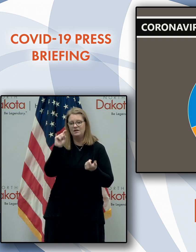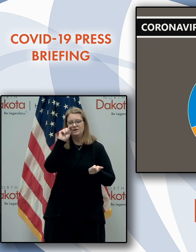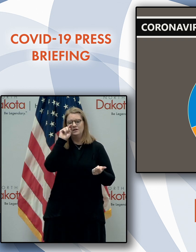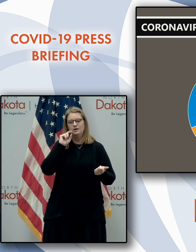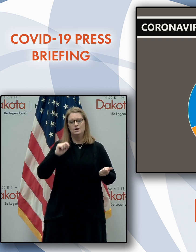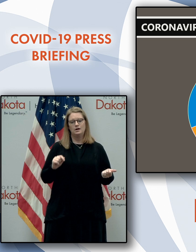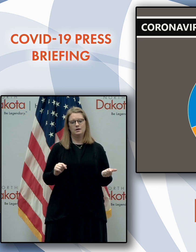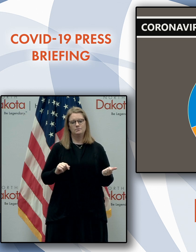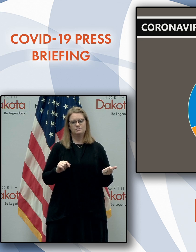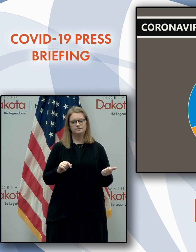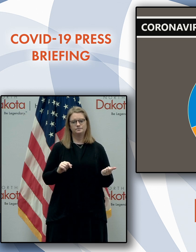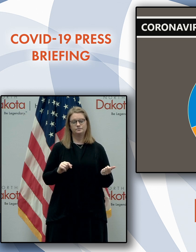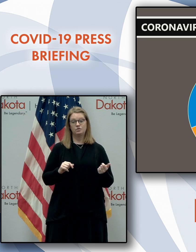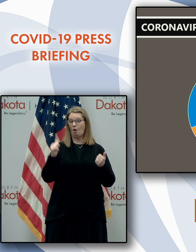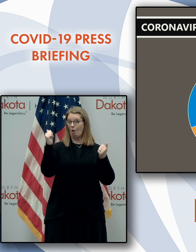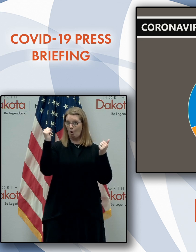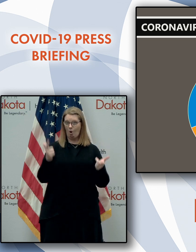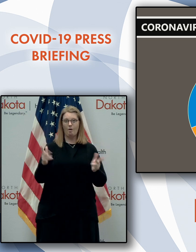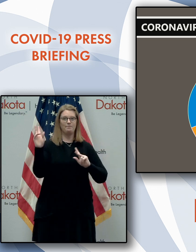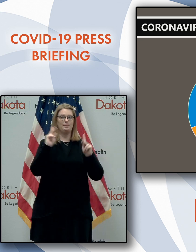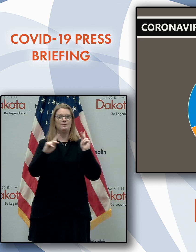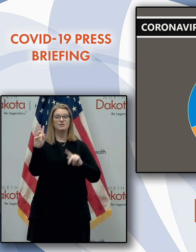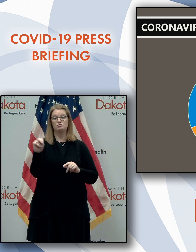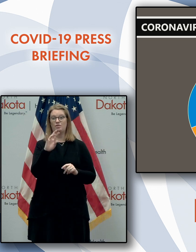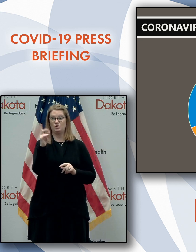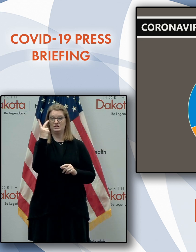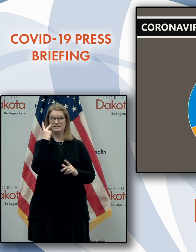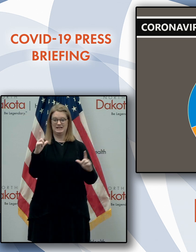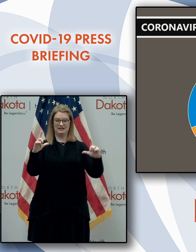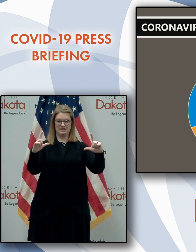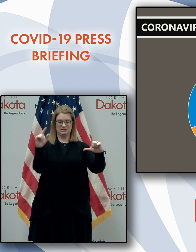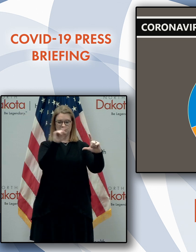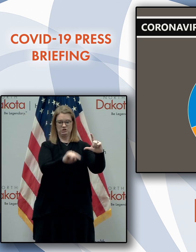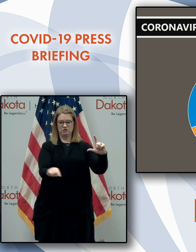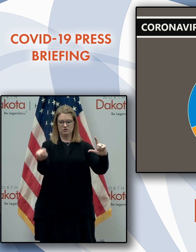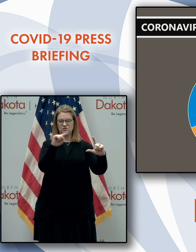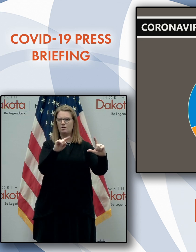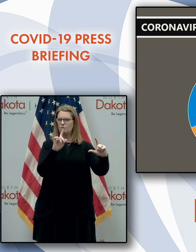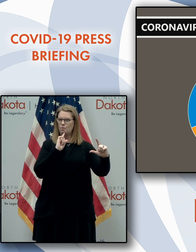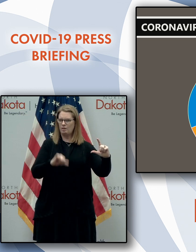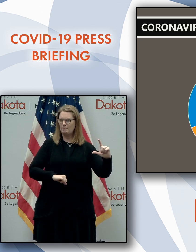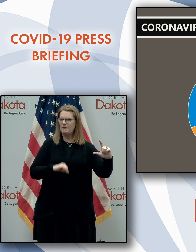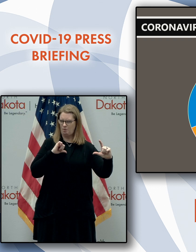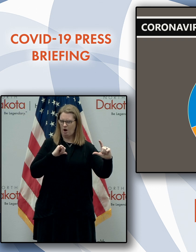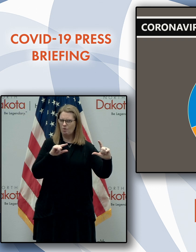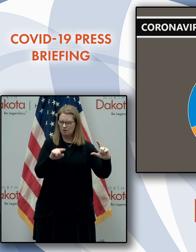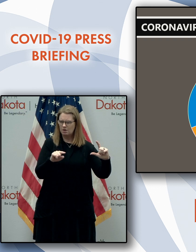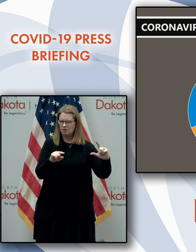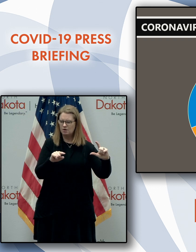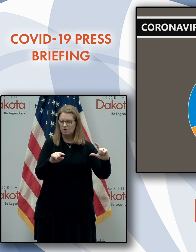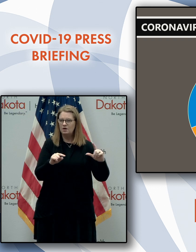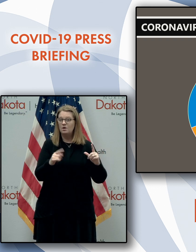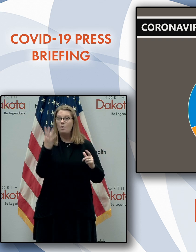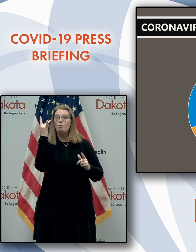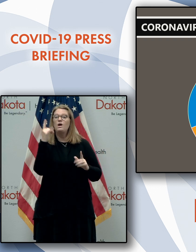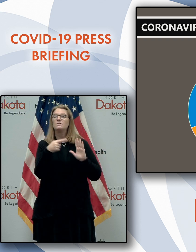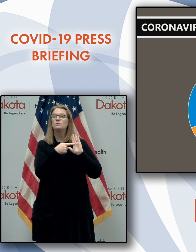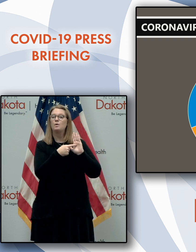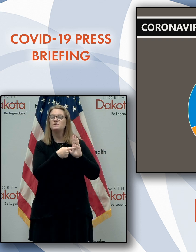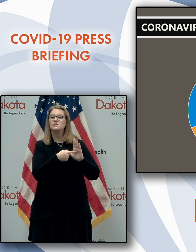say that every citizen in North Dakota should look at this chart and be proud of the work that the legislators have done, because this really